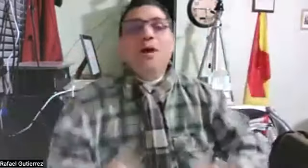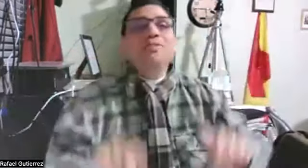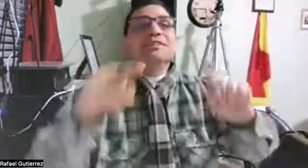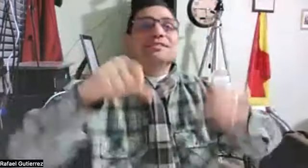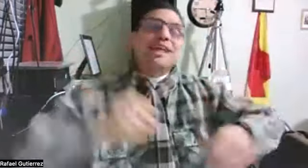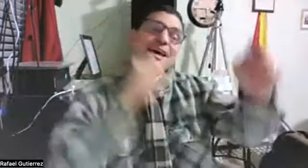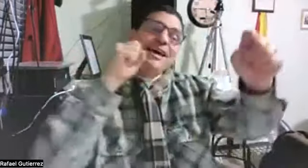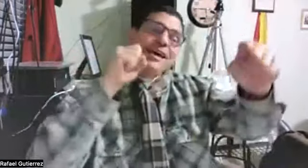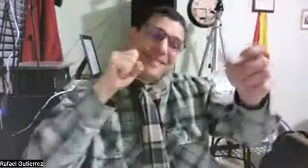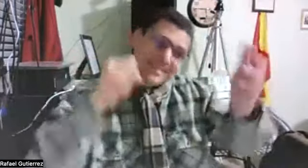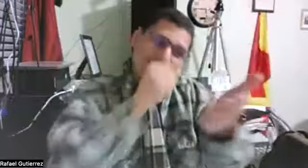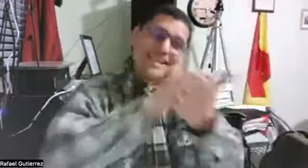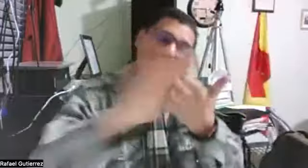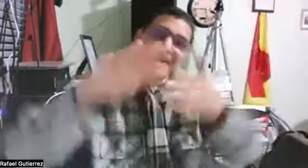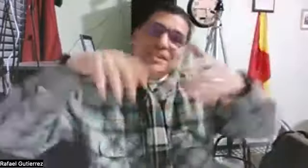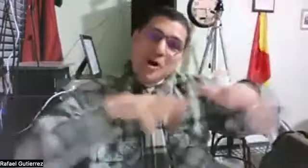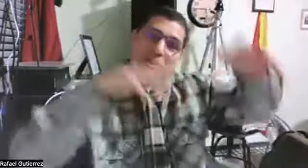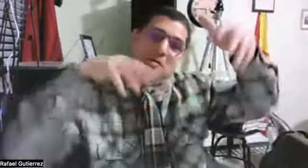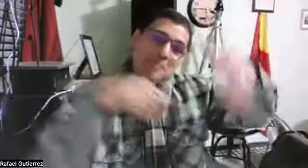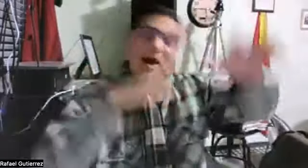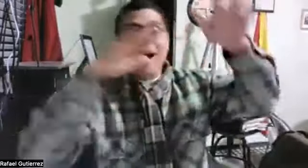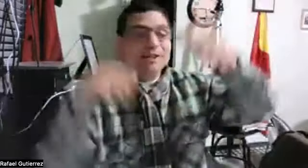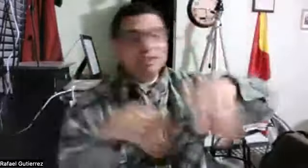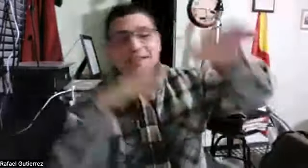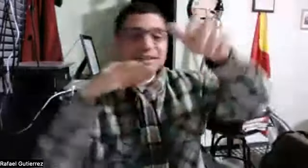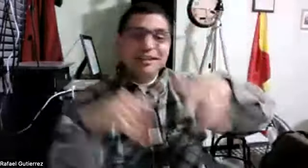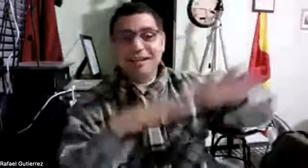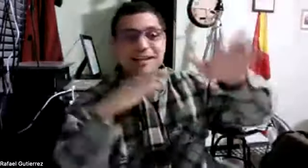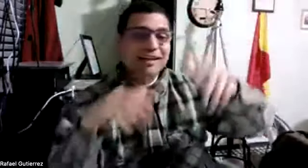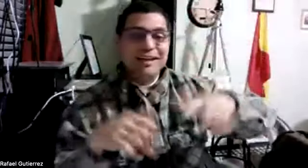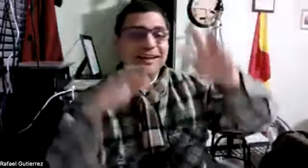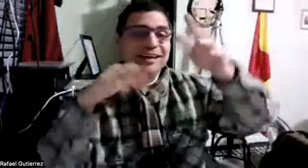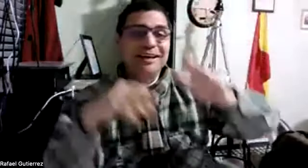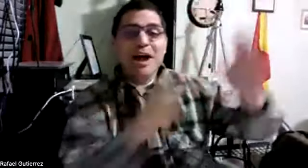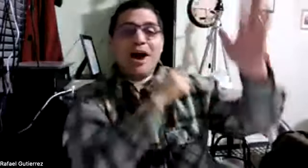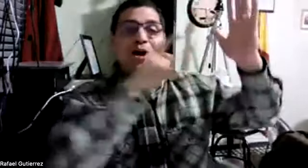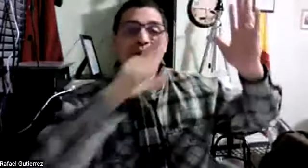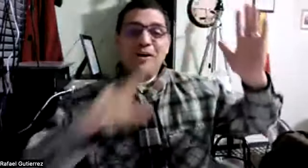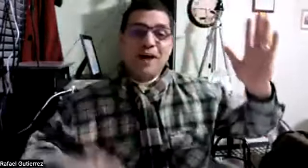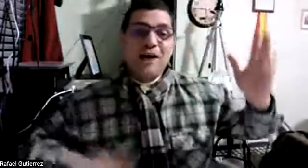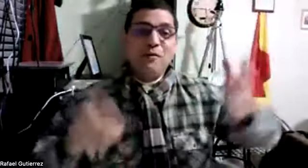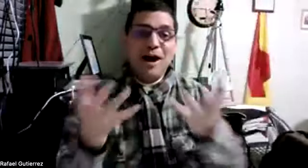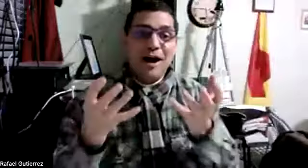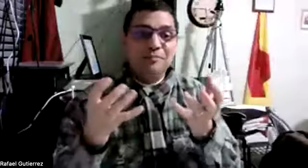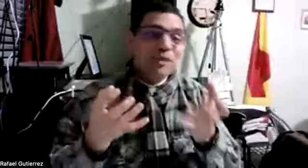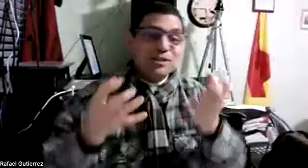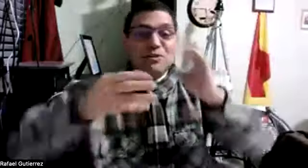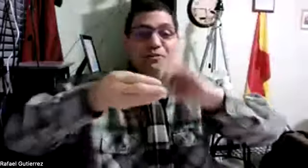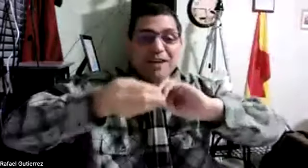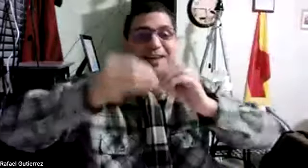the sand go marching in. Oh, Lord, I want to be